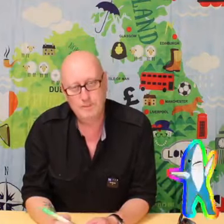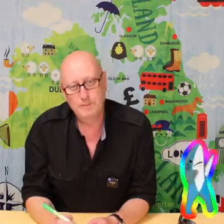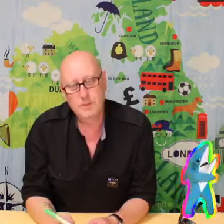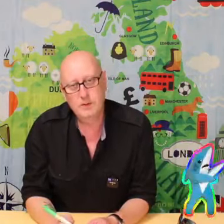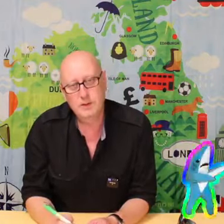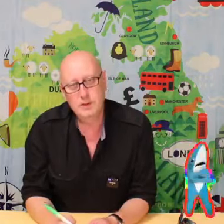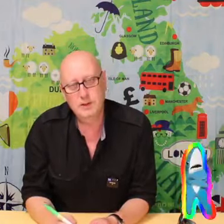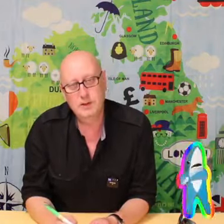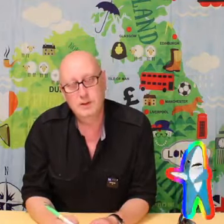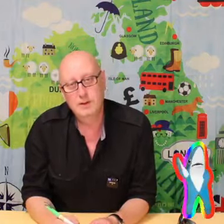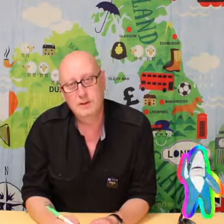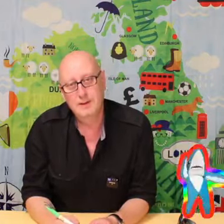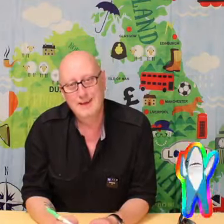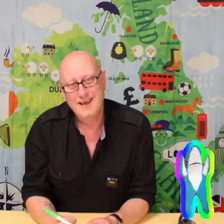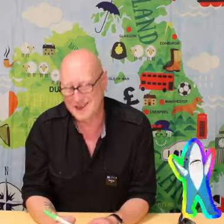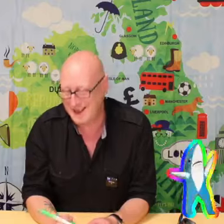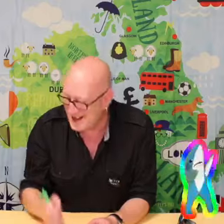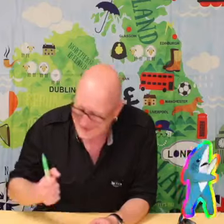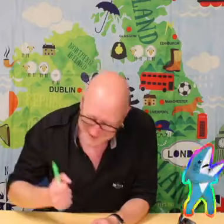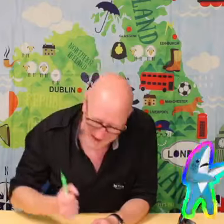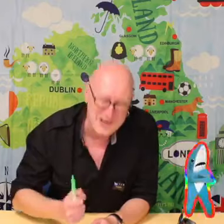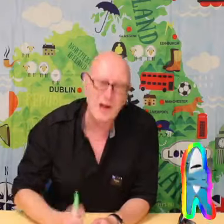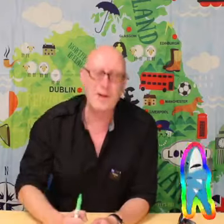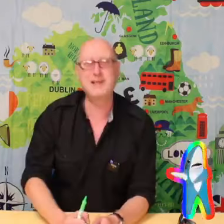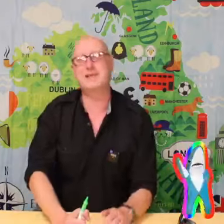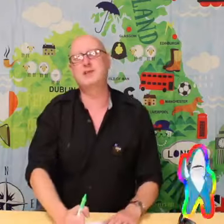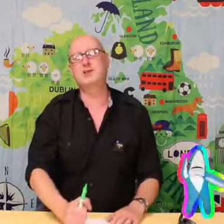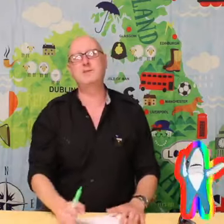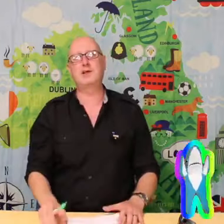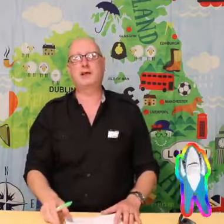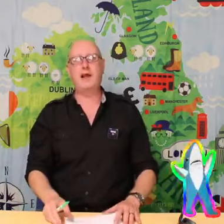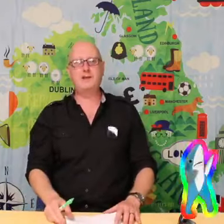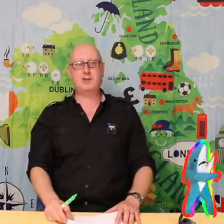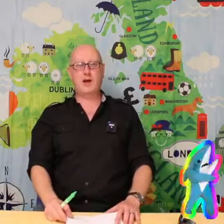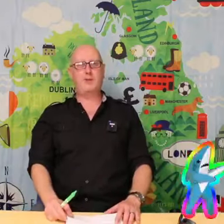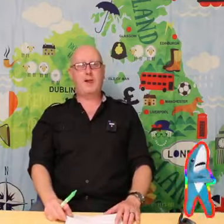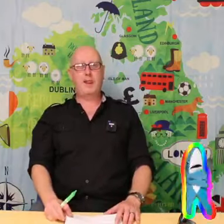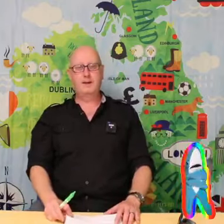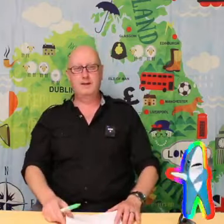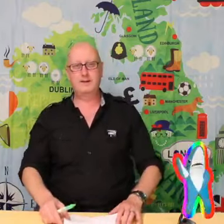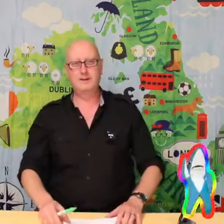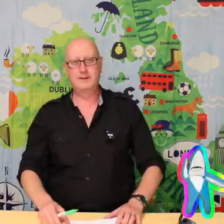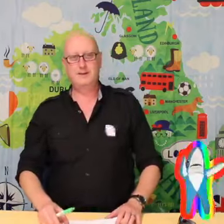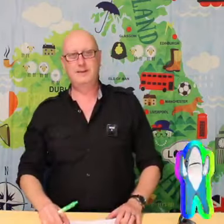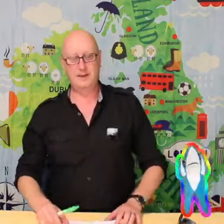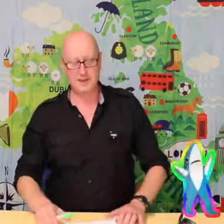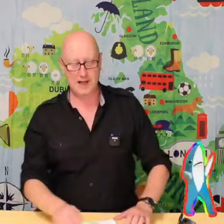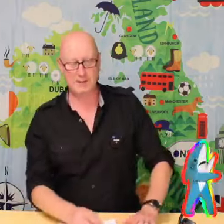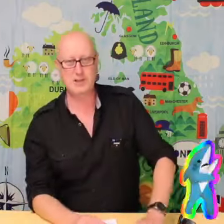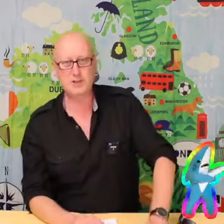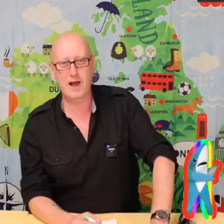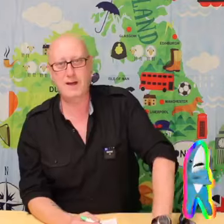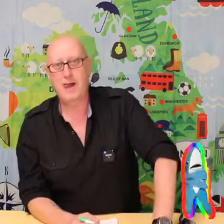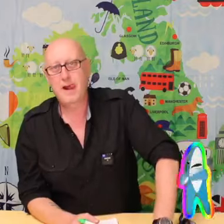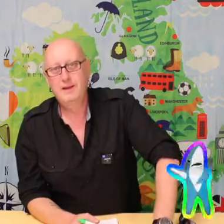grand. Anthony is here. He's kept to declare his crown. Deepest, darkest Dorset. He is, aye, which is crack. Hello, Spiff